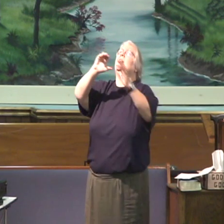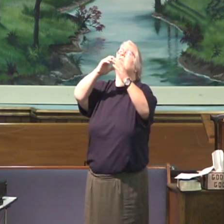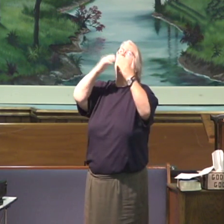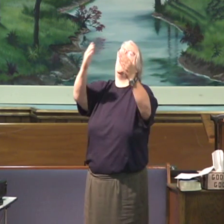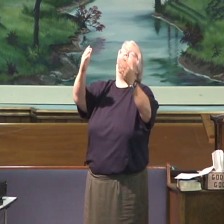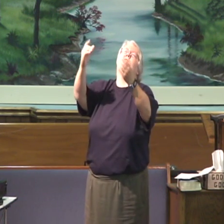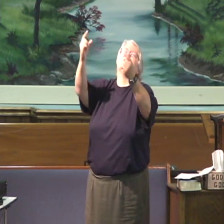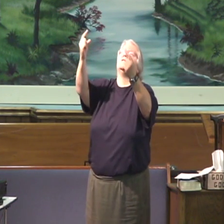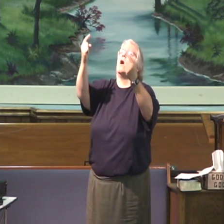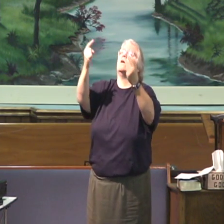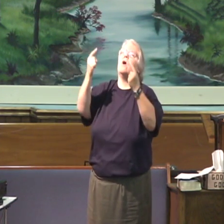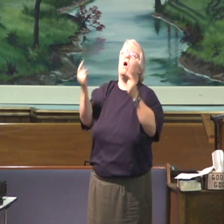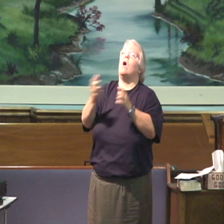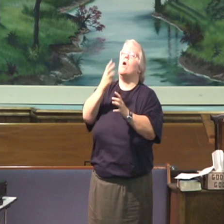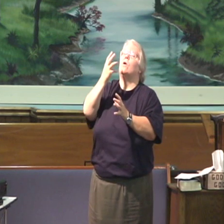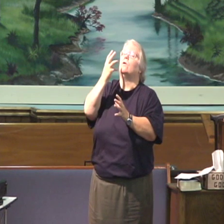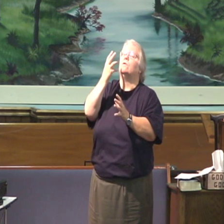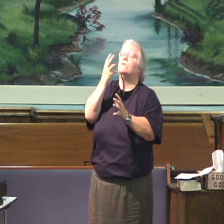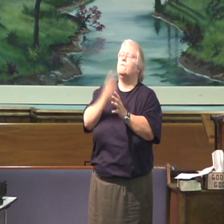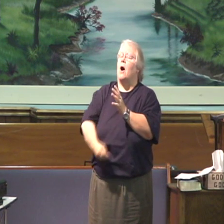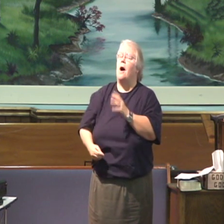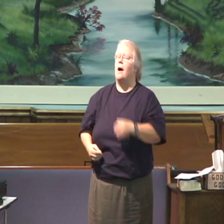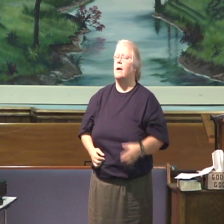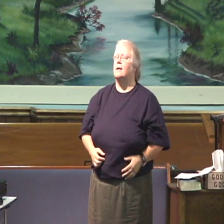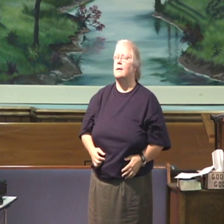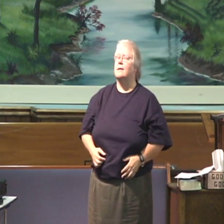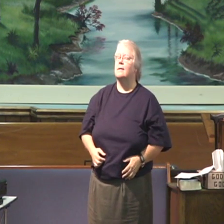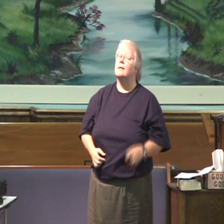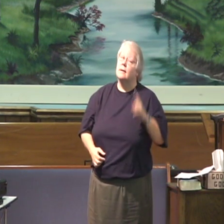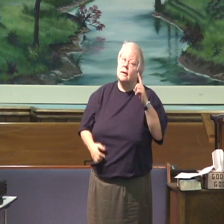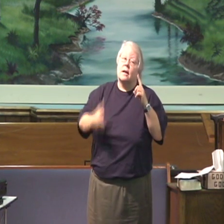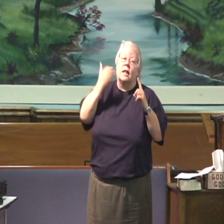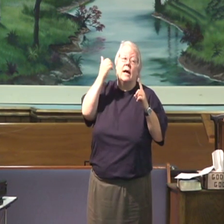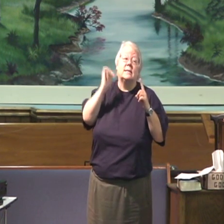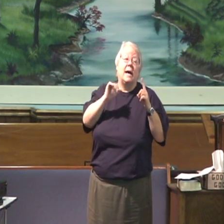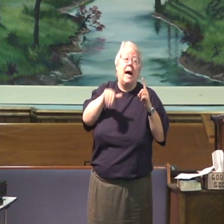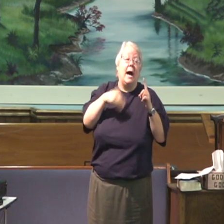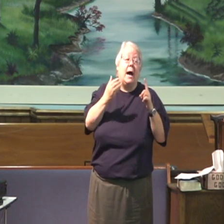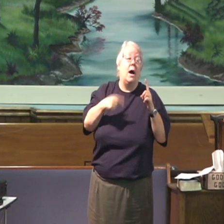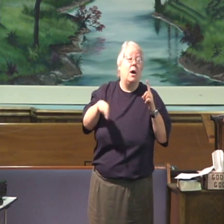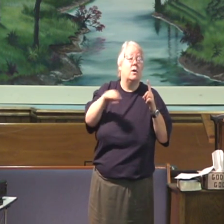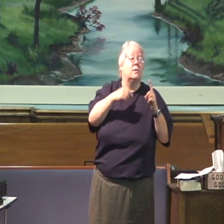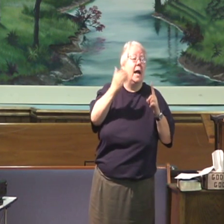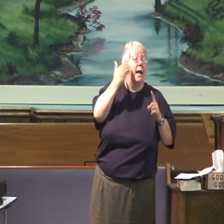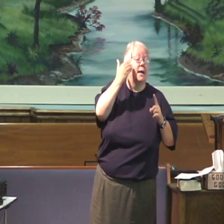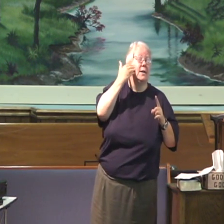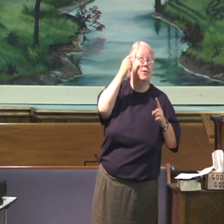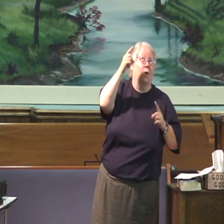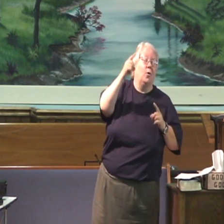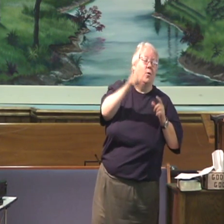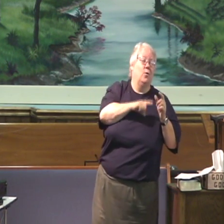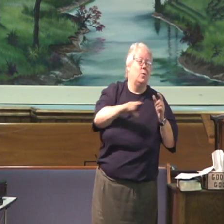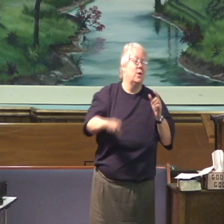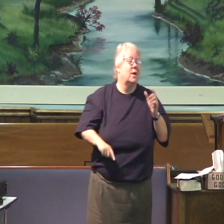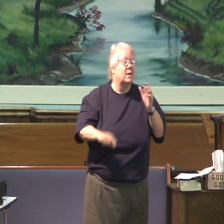He wrote the gold on. Cause that's how they know